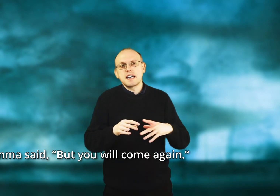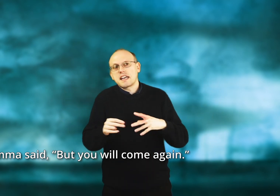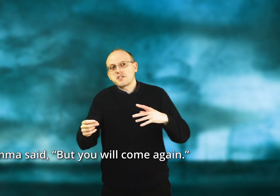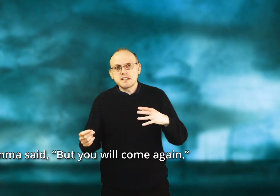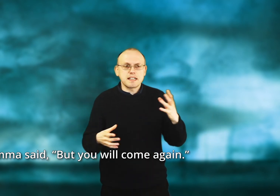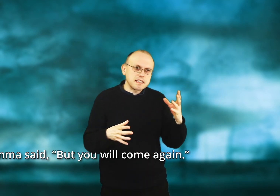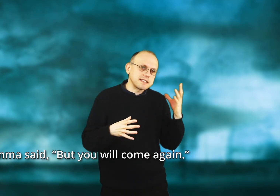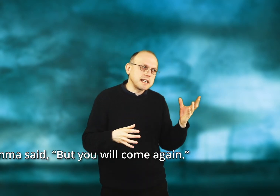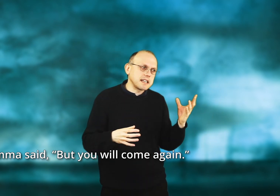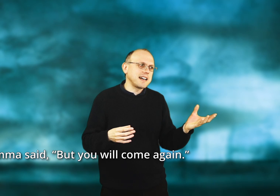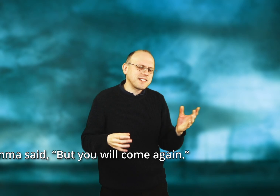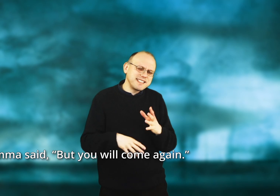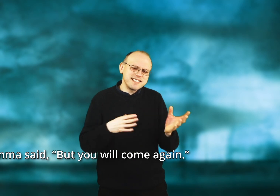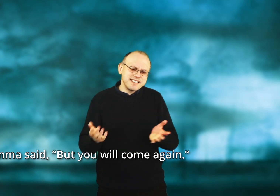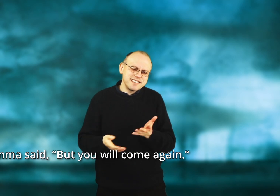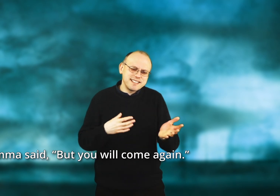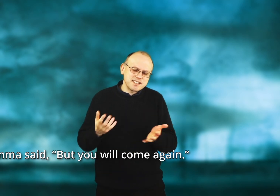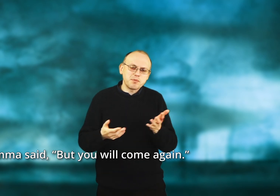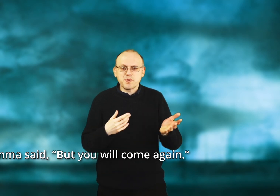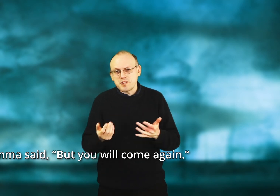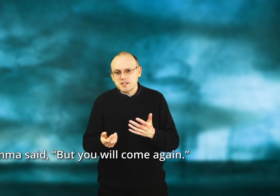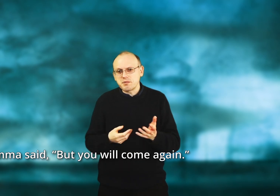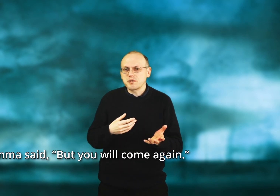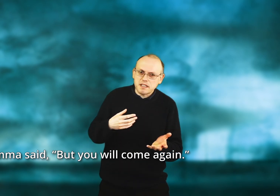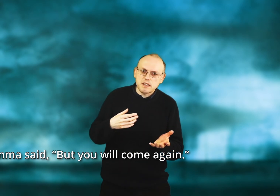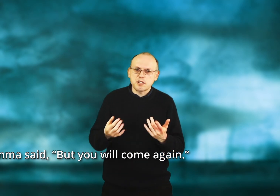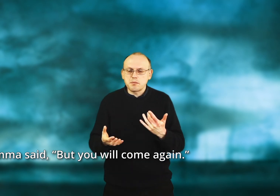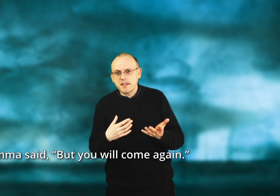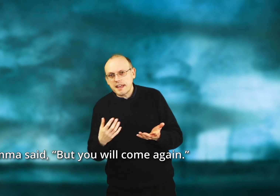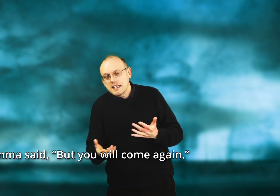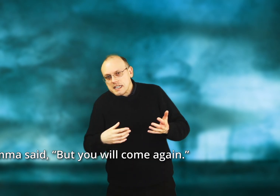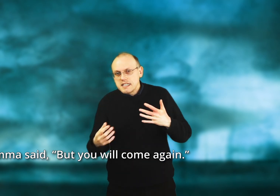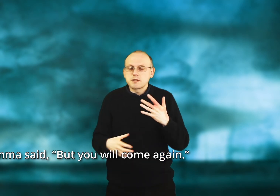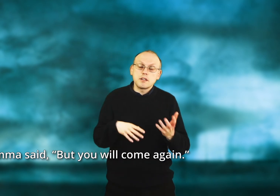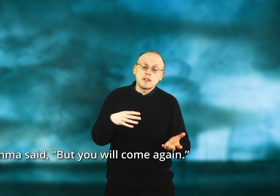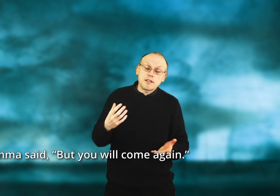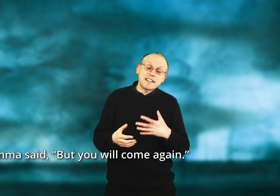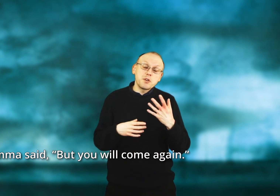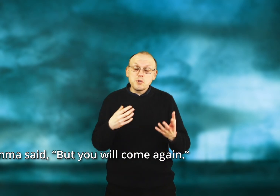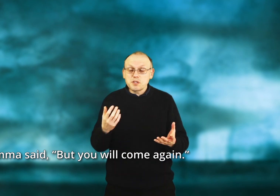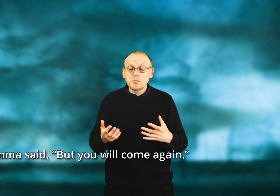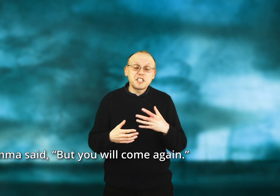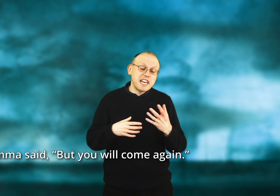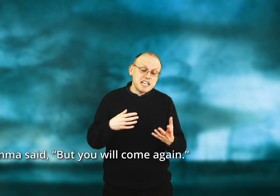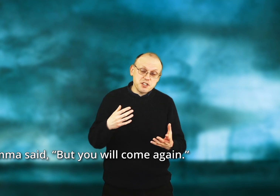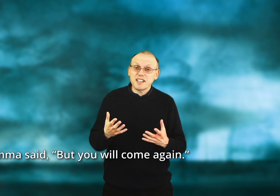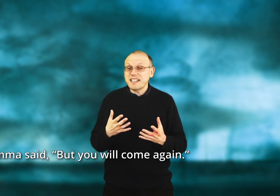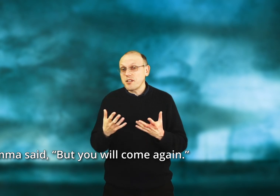actually starting saying that it's superfluous, we don't really need a comma there. So that use could be changed again in the